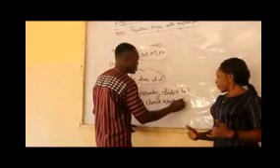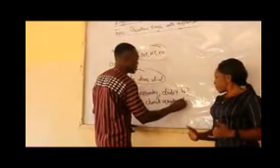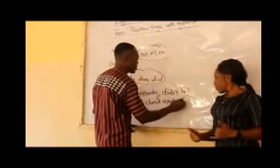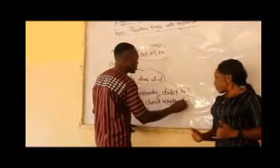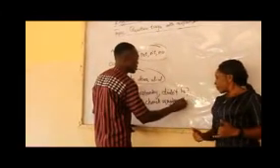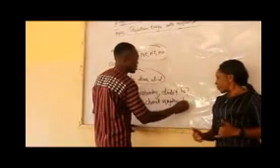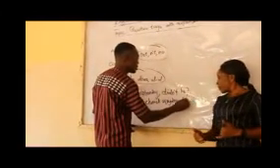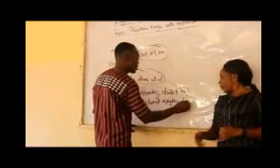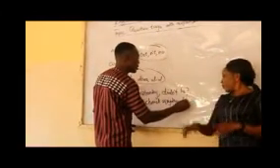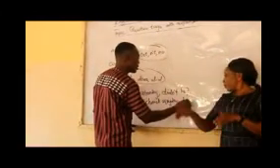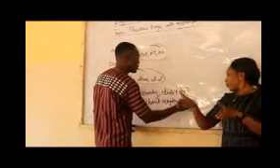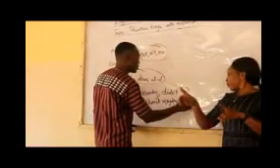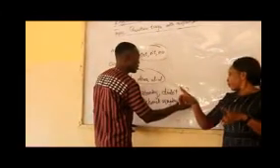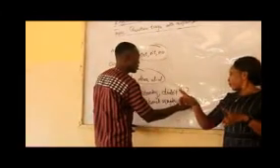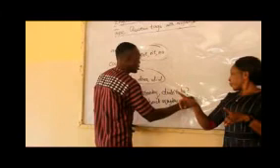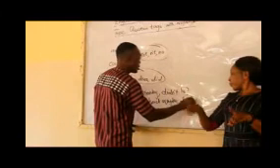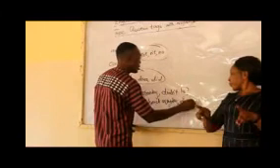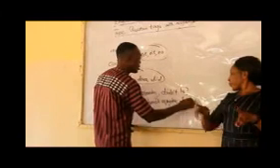doesn't